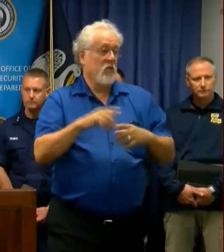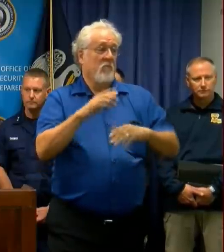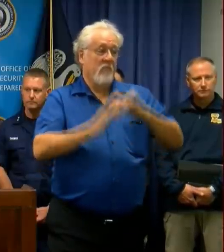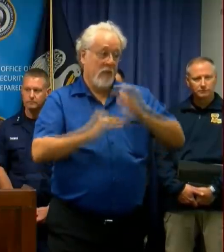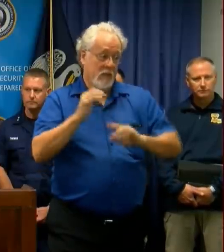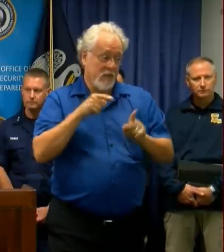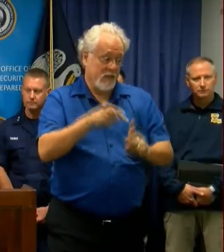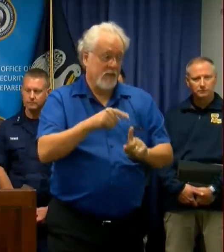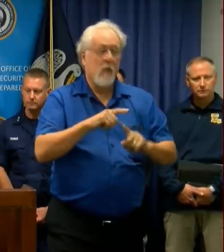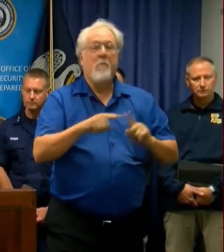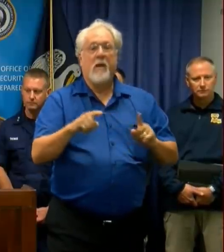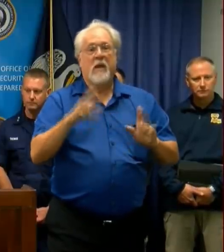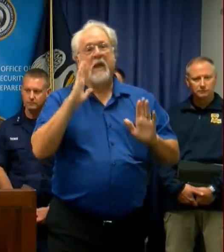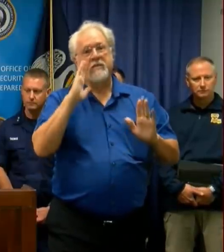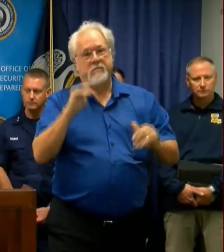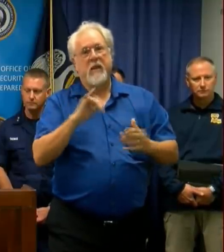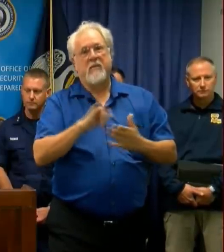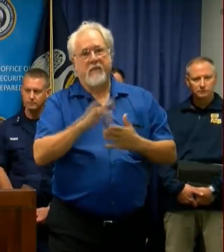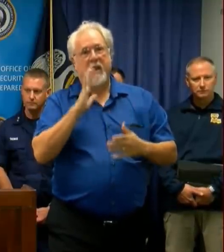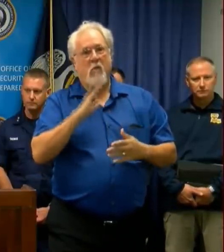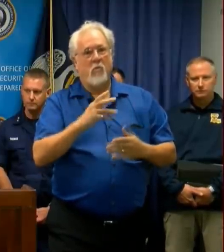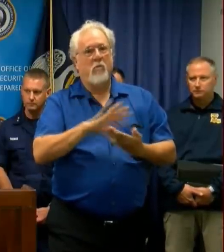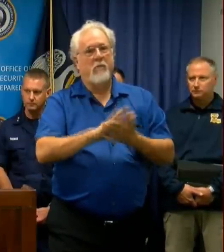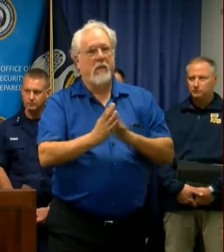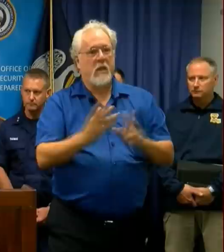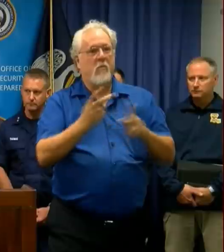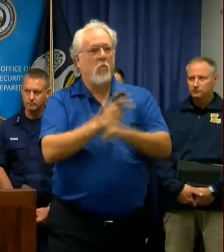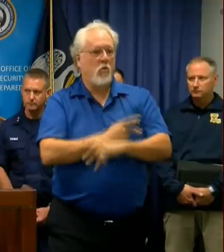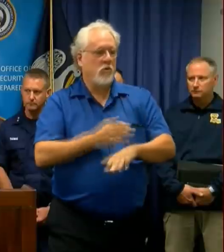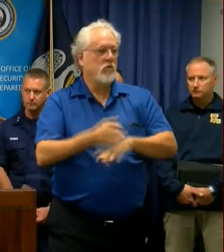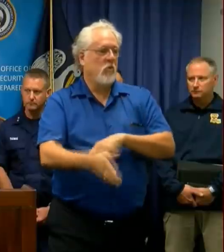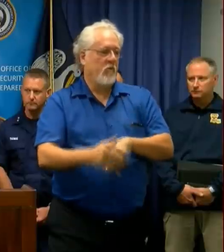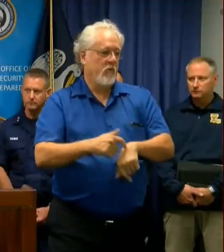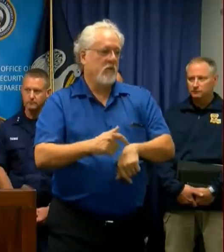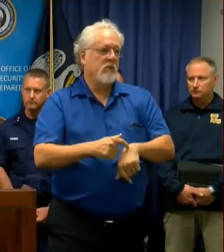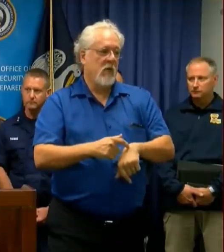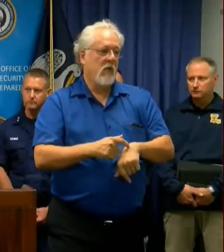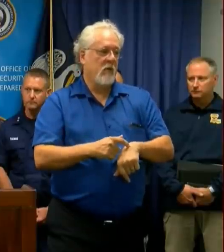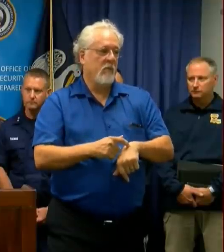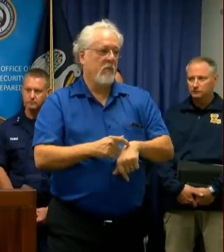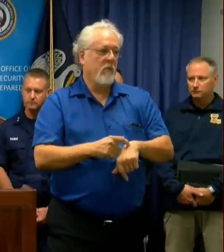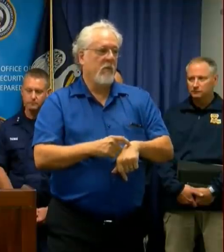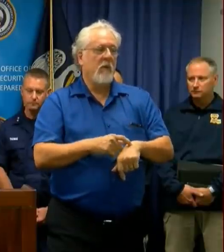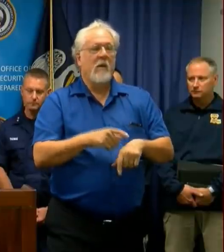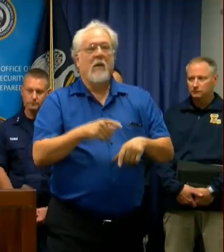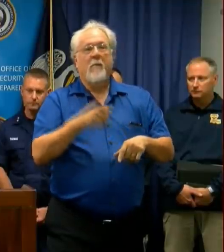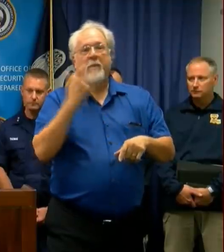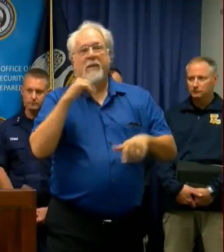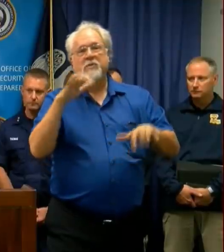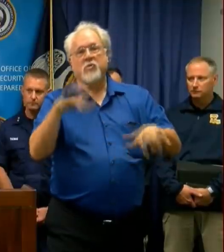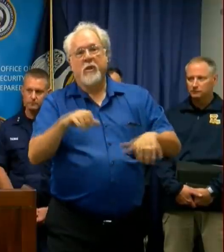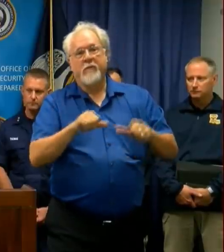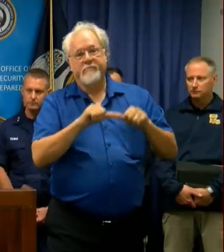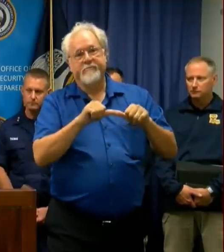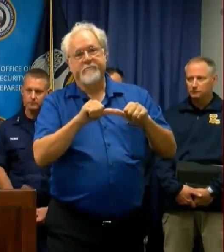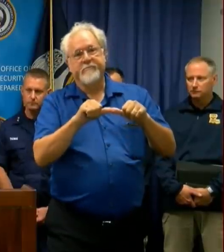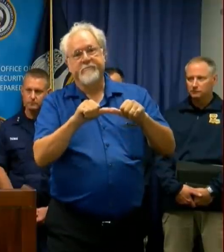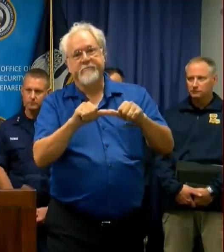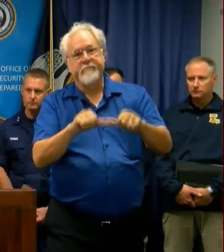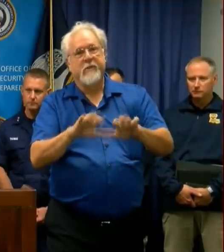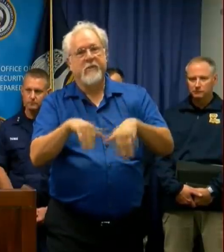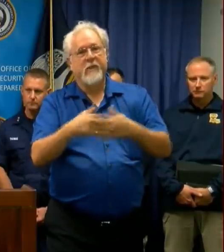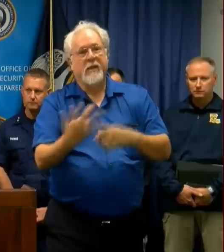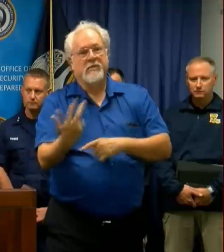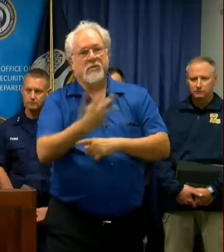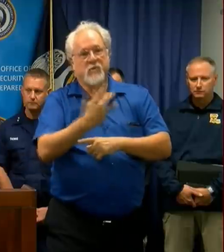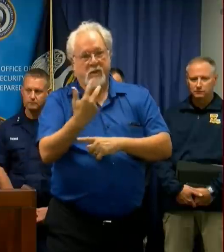structures. But we do expect that's going to get worse over time as the rain continues to come over the next